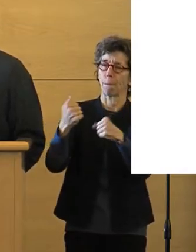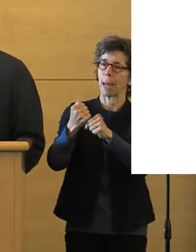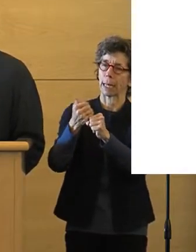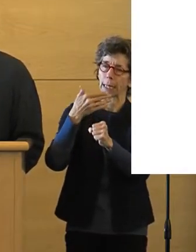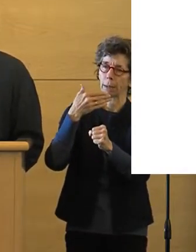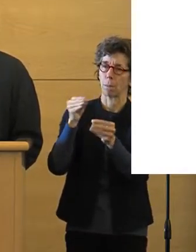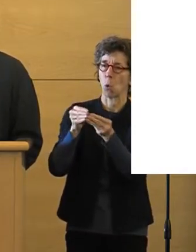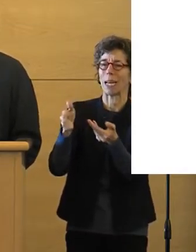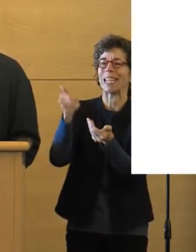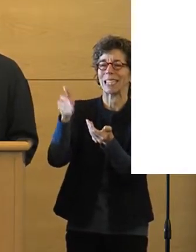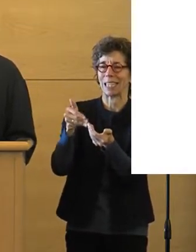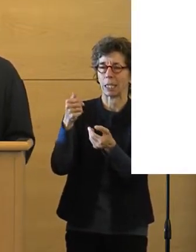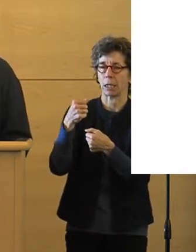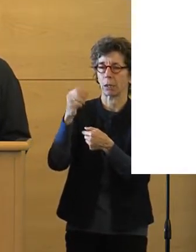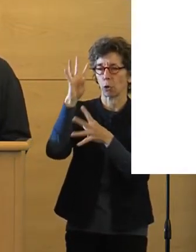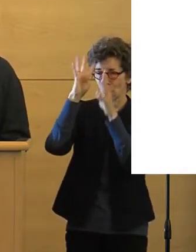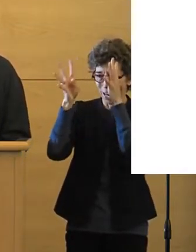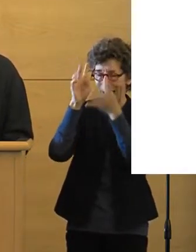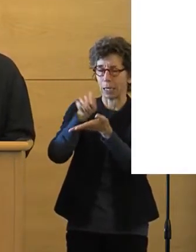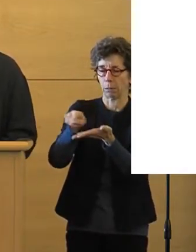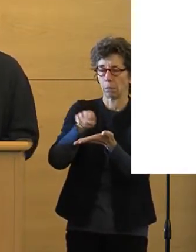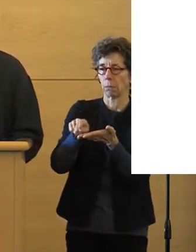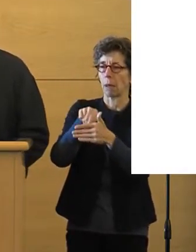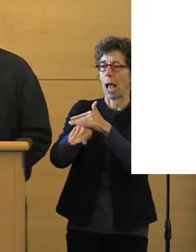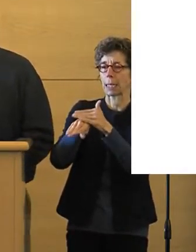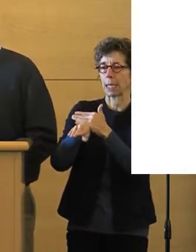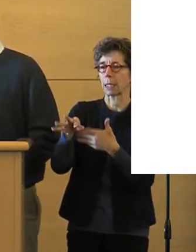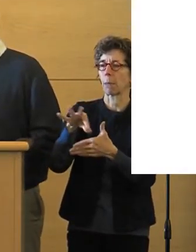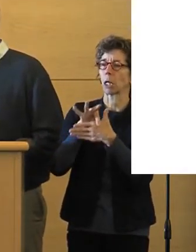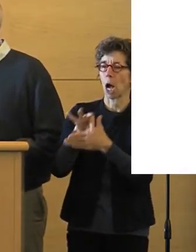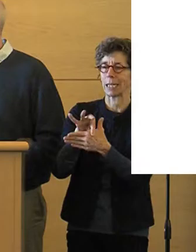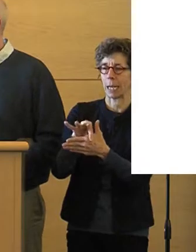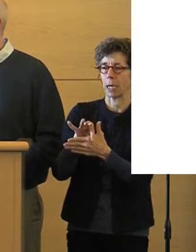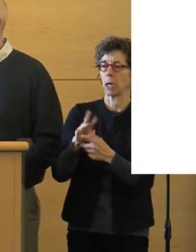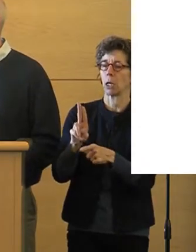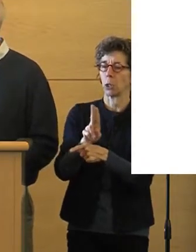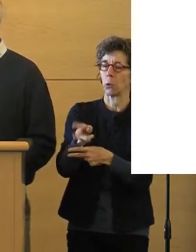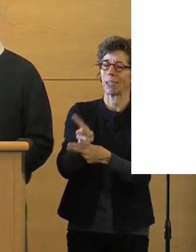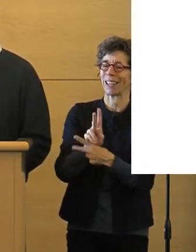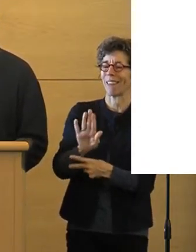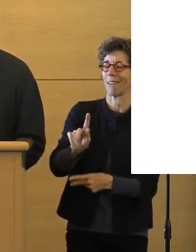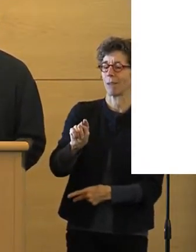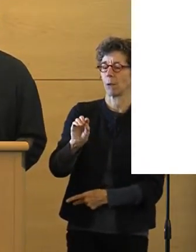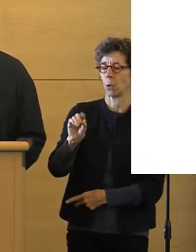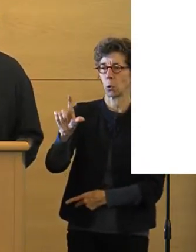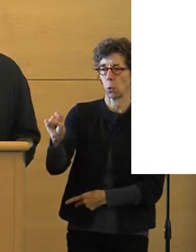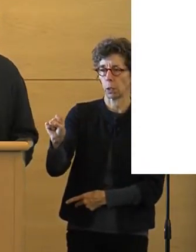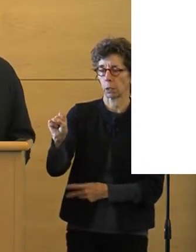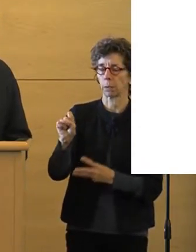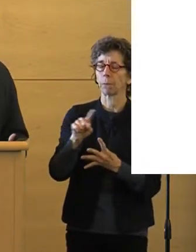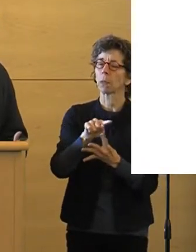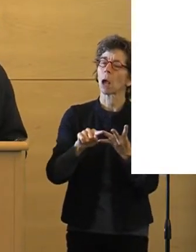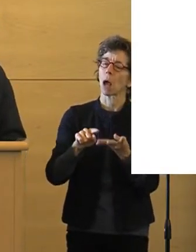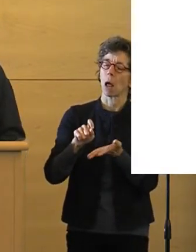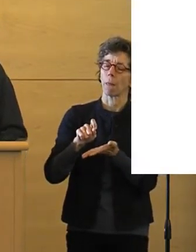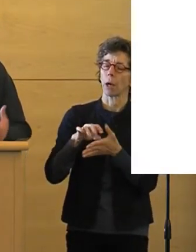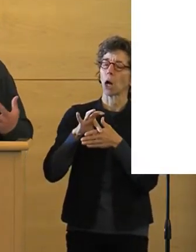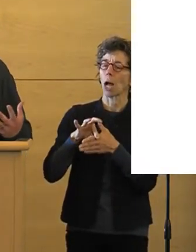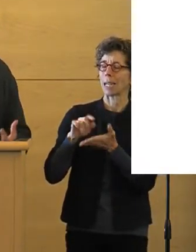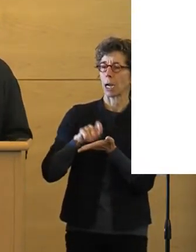short because they don't automatically create a tagged PDF. So this is an area where that group really needs to do a lot of